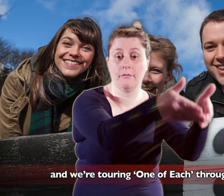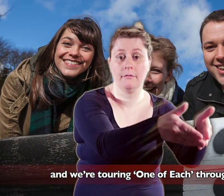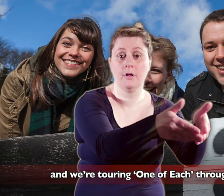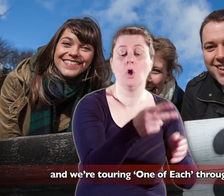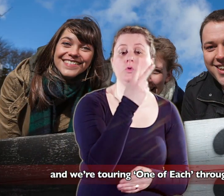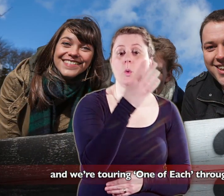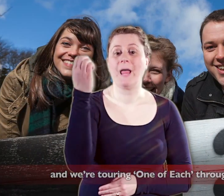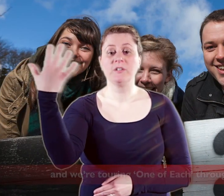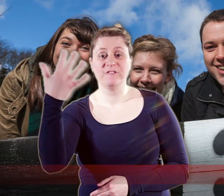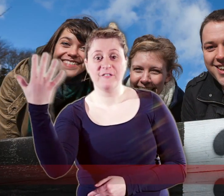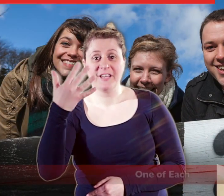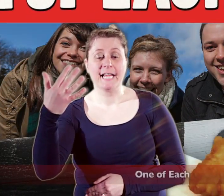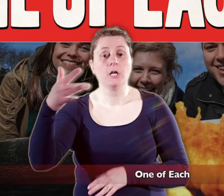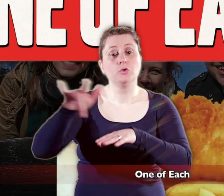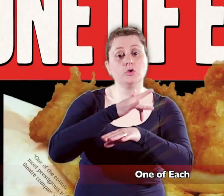2015.